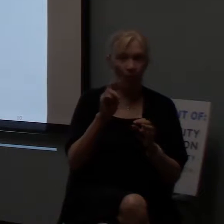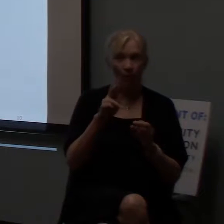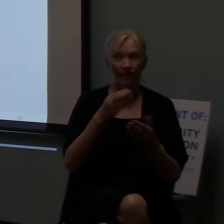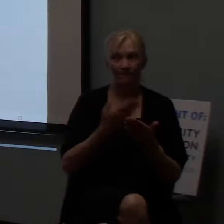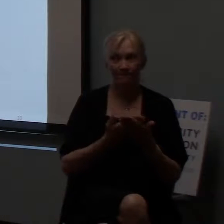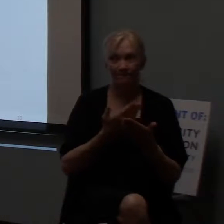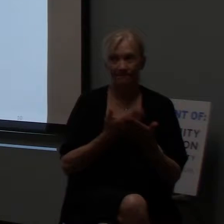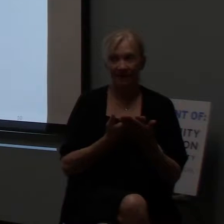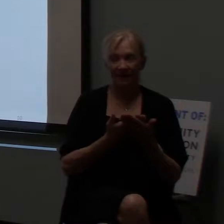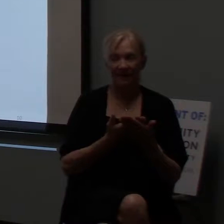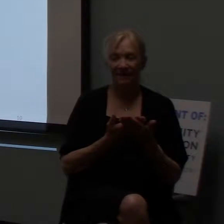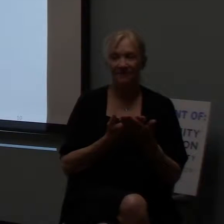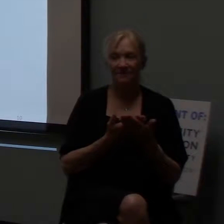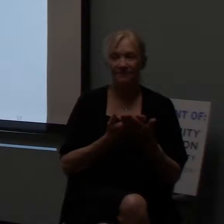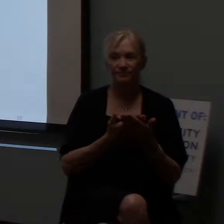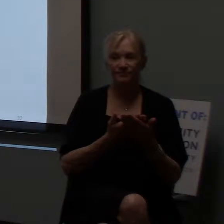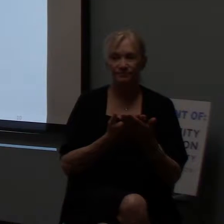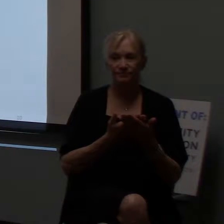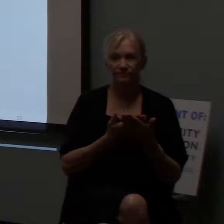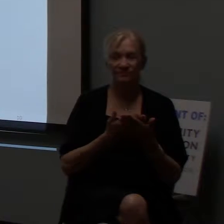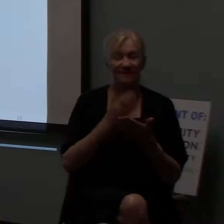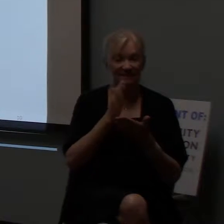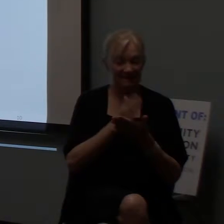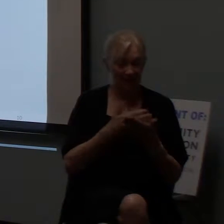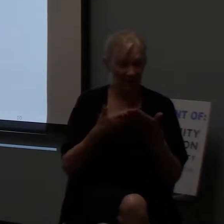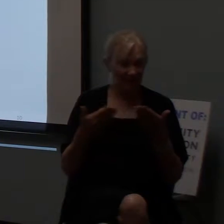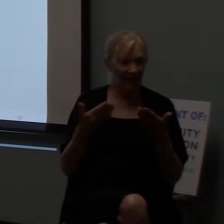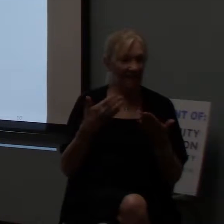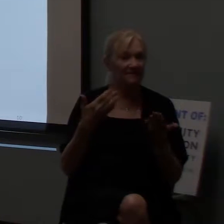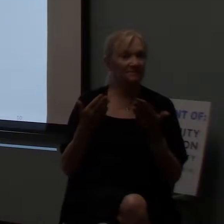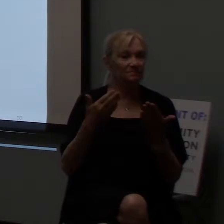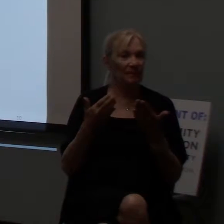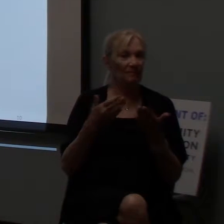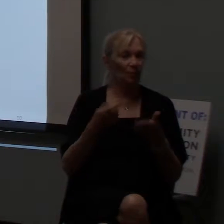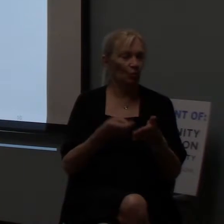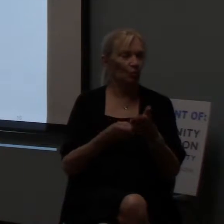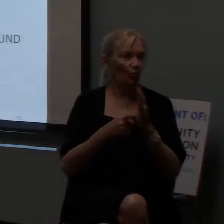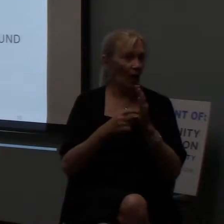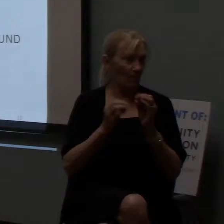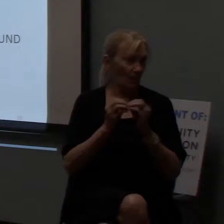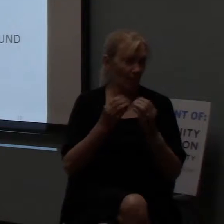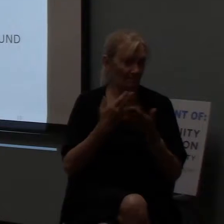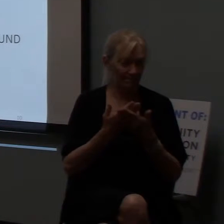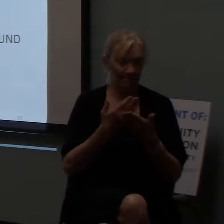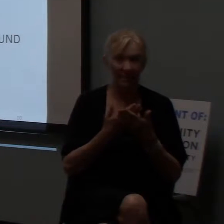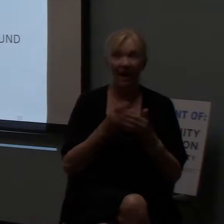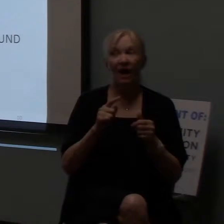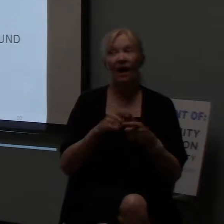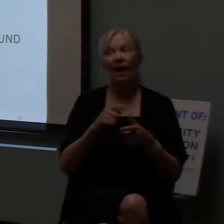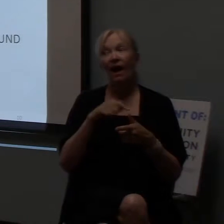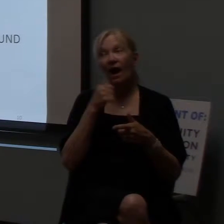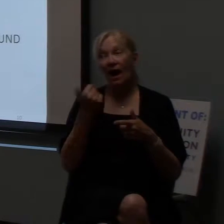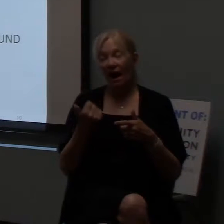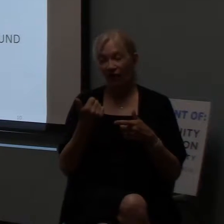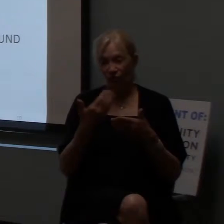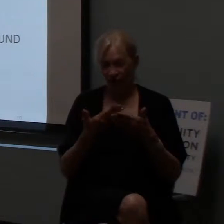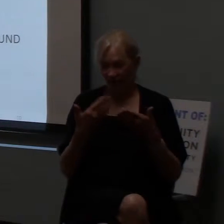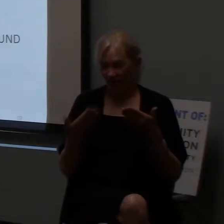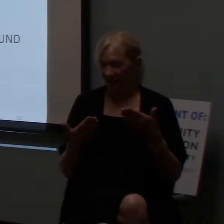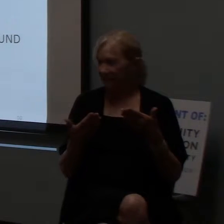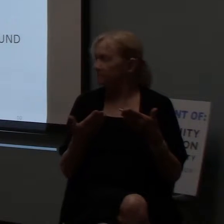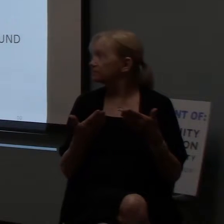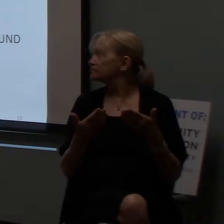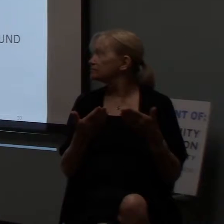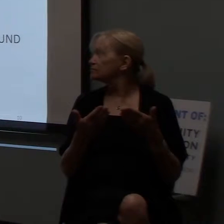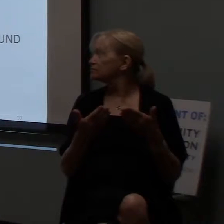things are more grassroots, some things might require more funds. And then the other thing you could get potentially with more